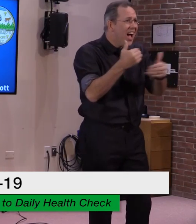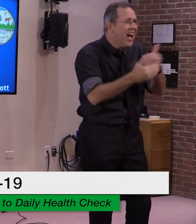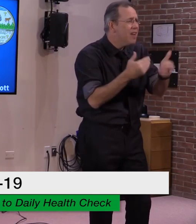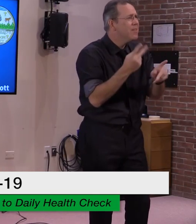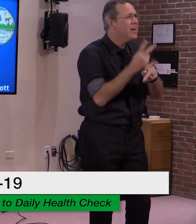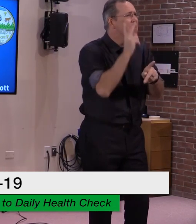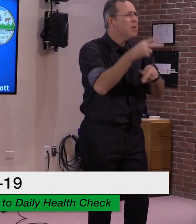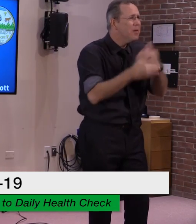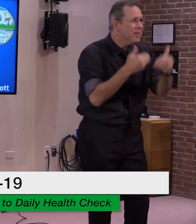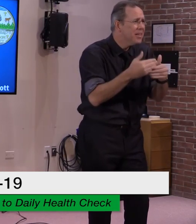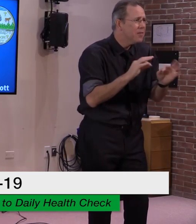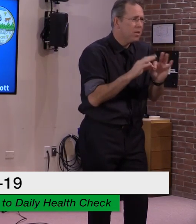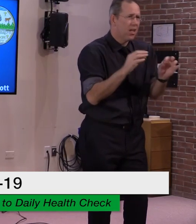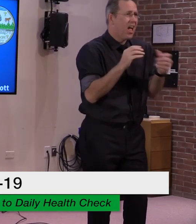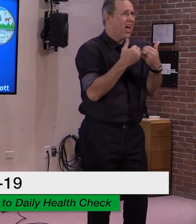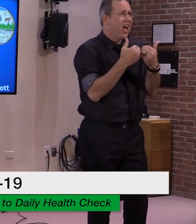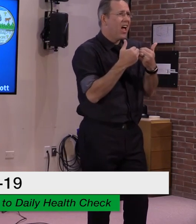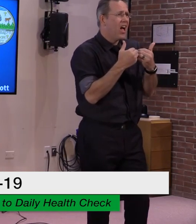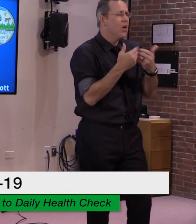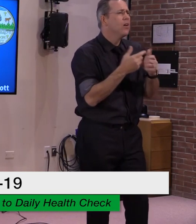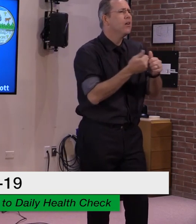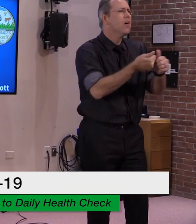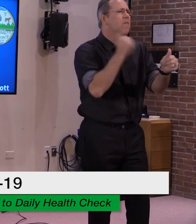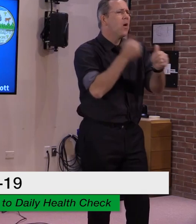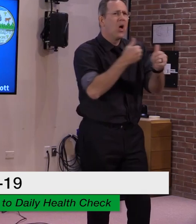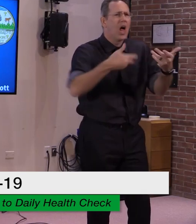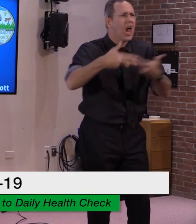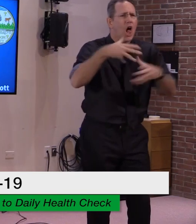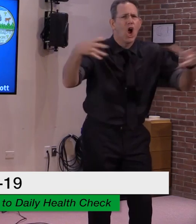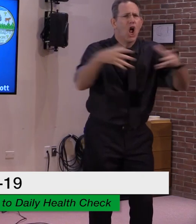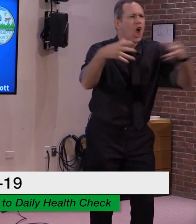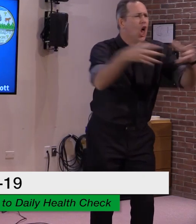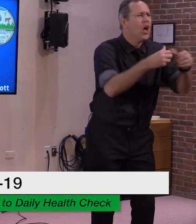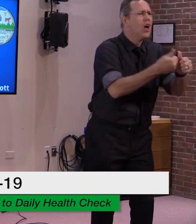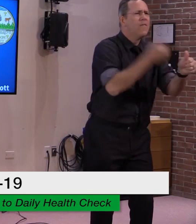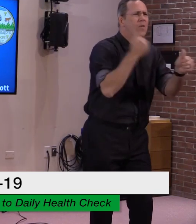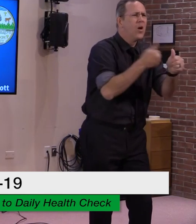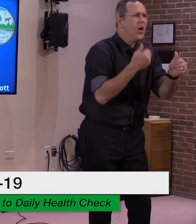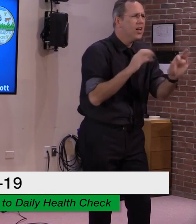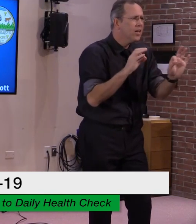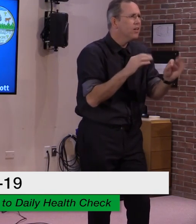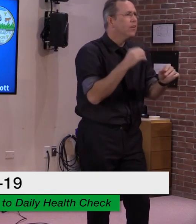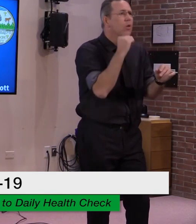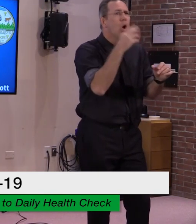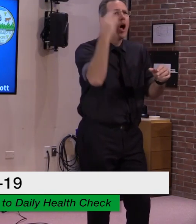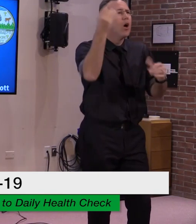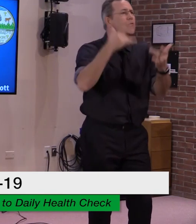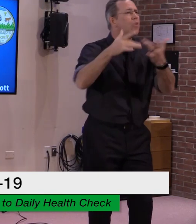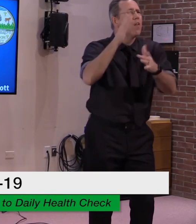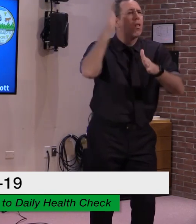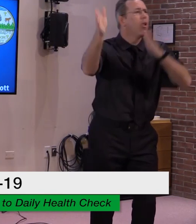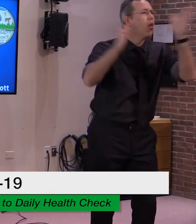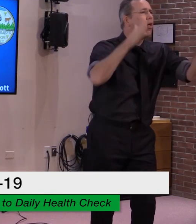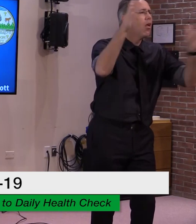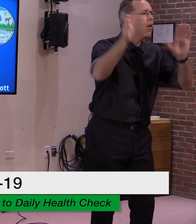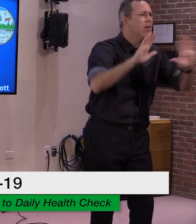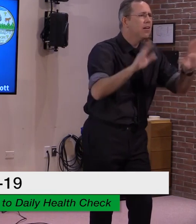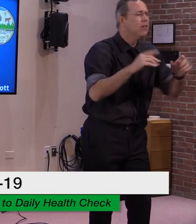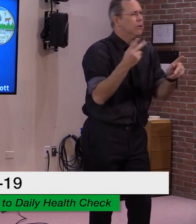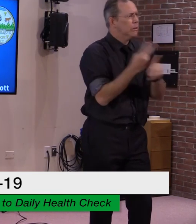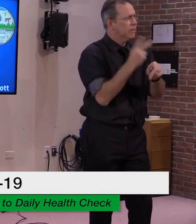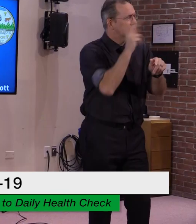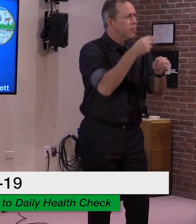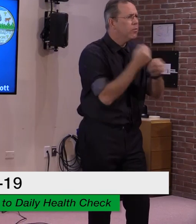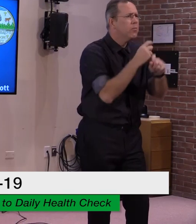with family and friends staying home instead of traveling and wearing a mask when around others